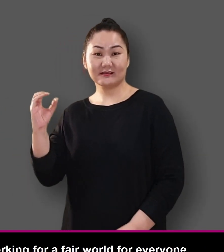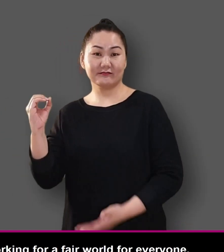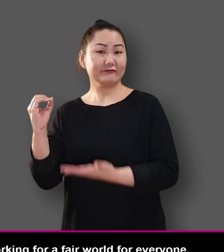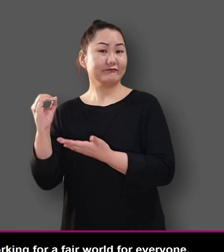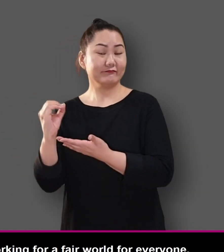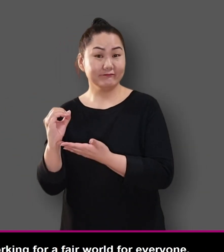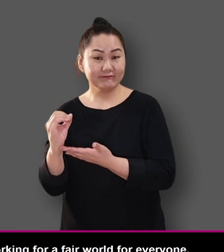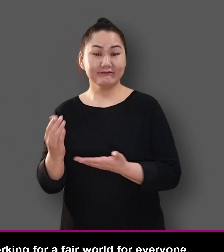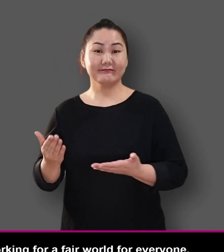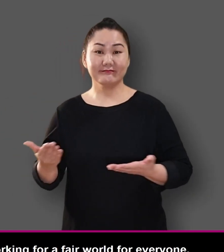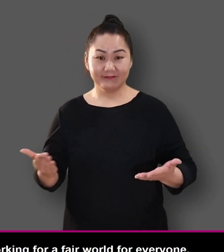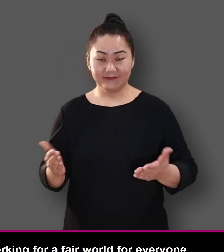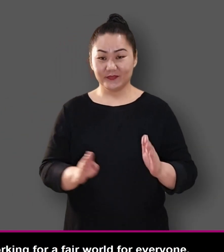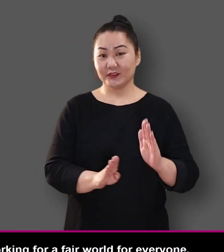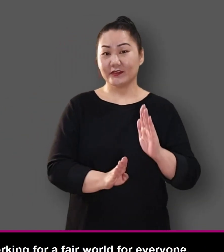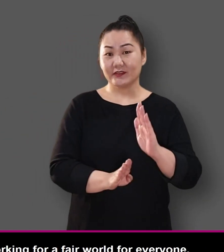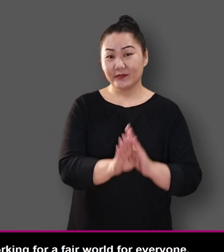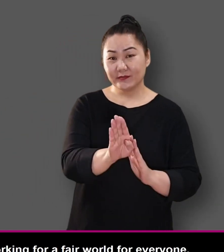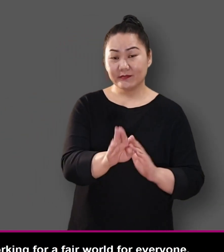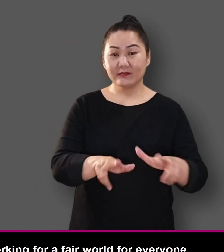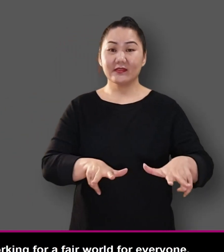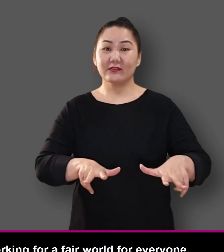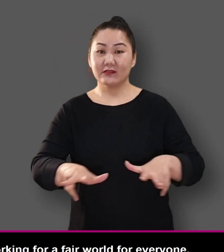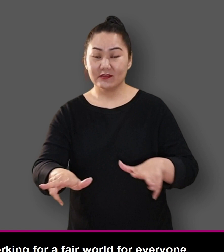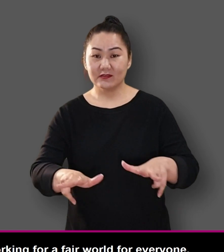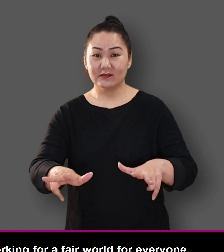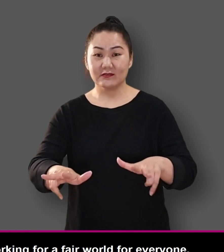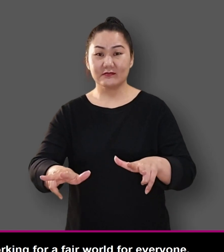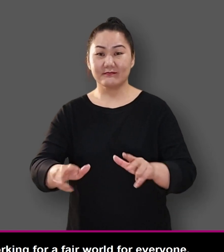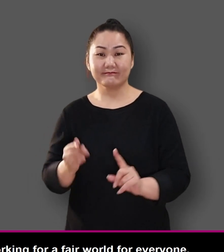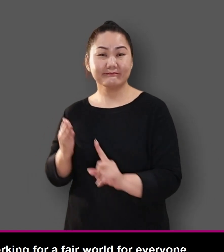As a development agency, working for a fair world for everyone,